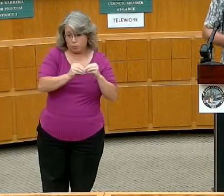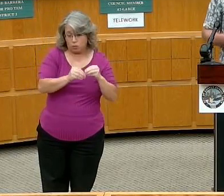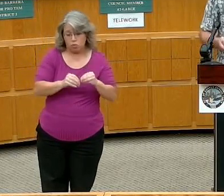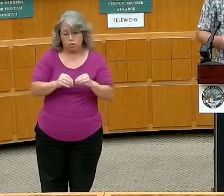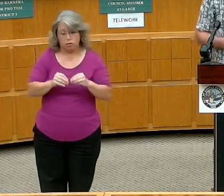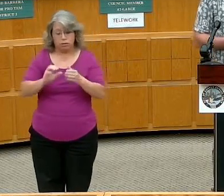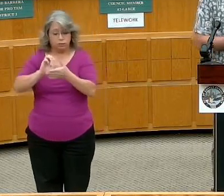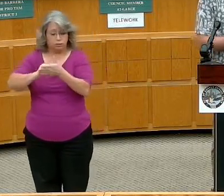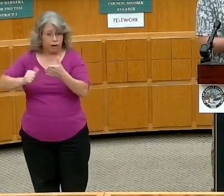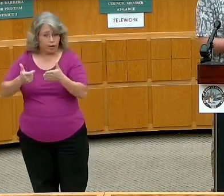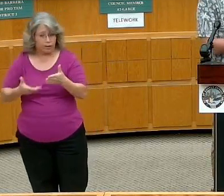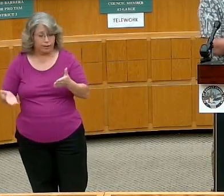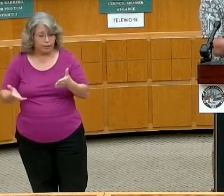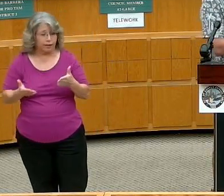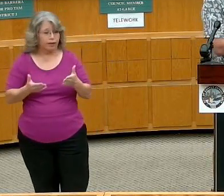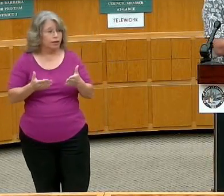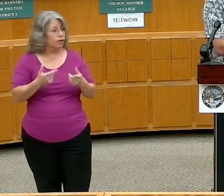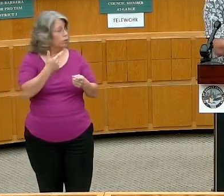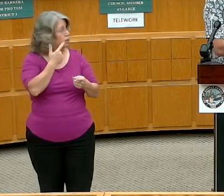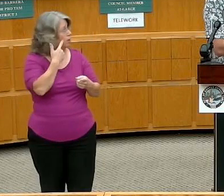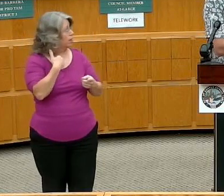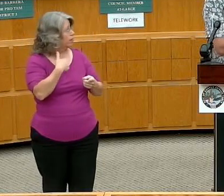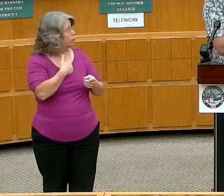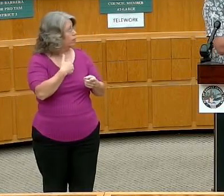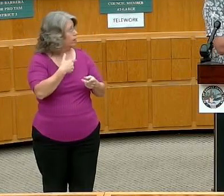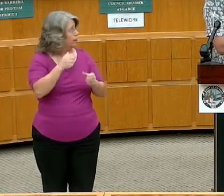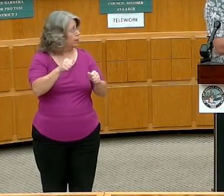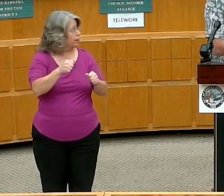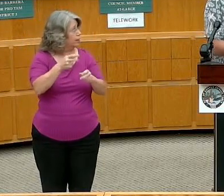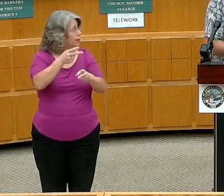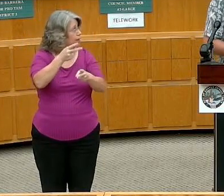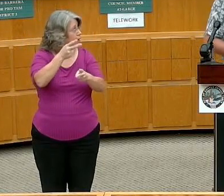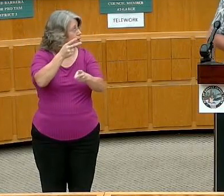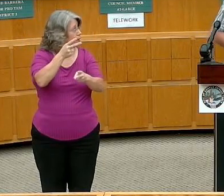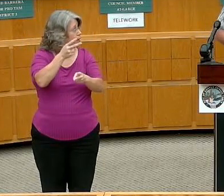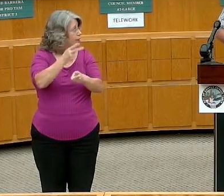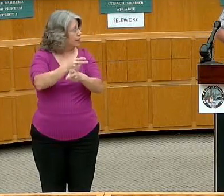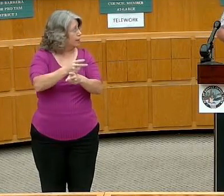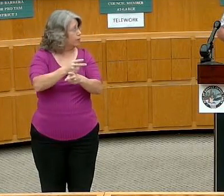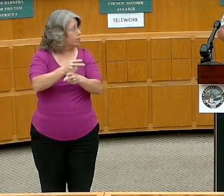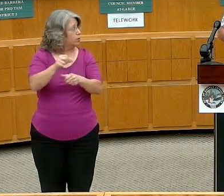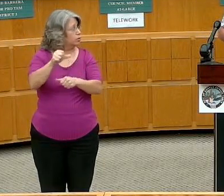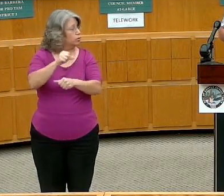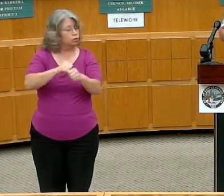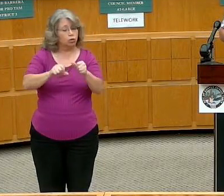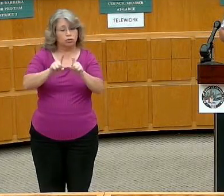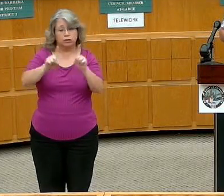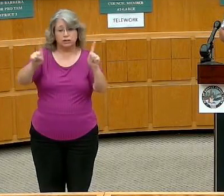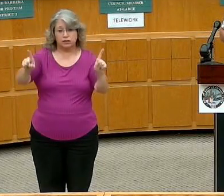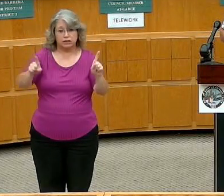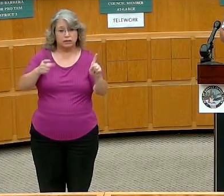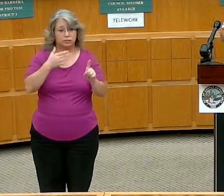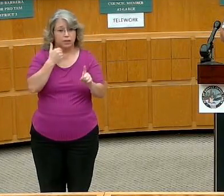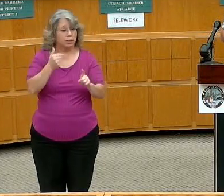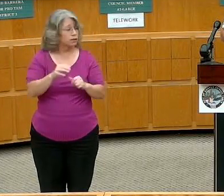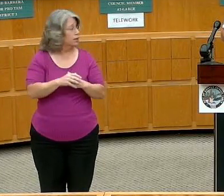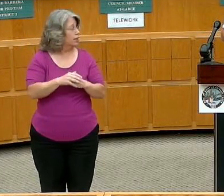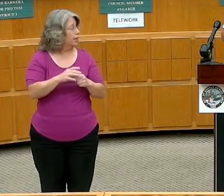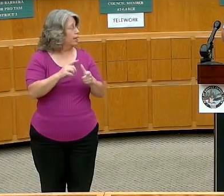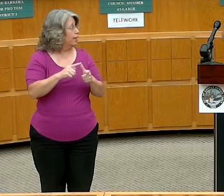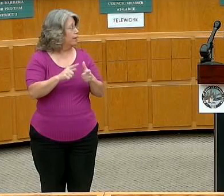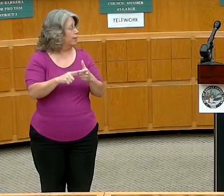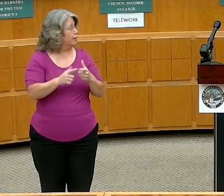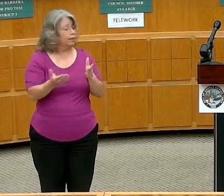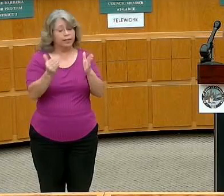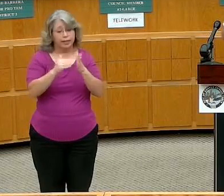distancing as best that we could estimate it. And one more time, plan for the worst. What if it's 4 here in Corpus